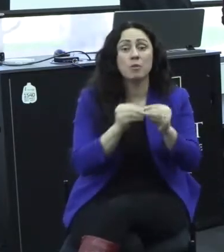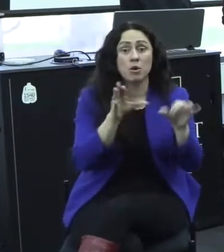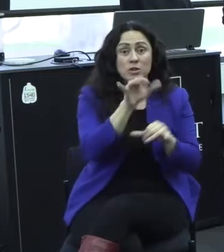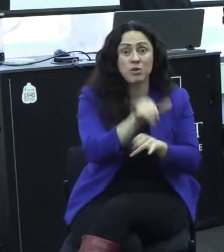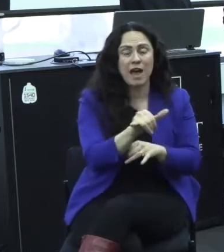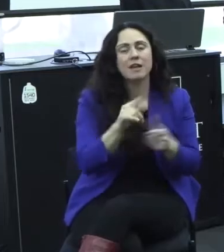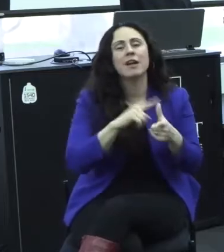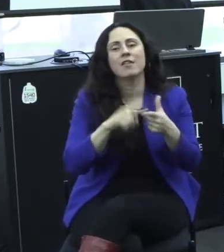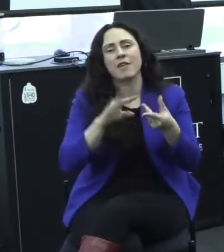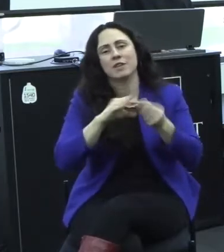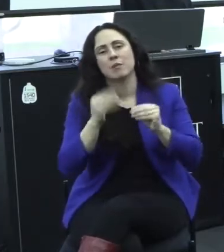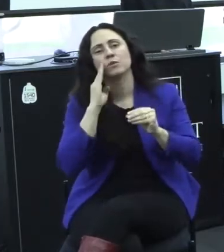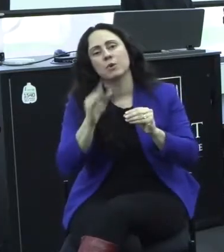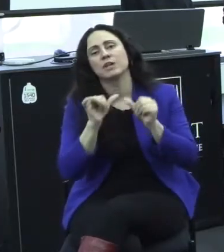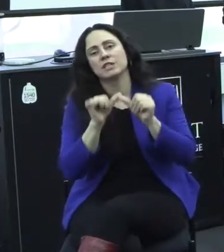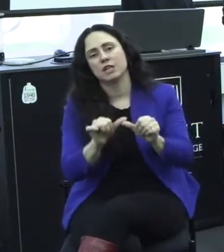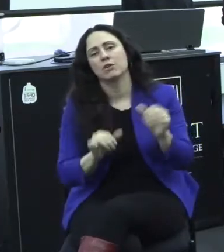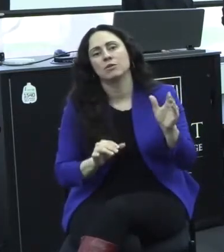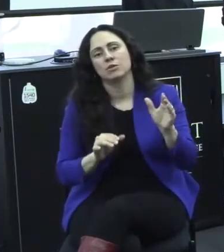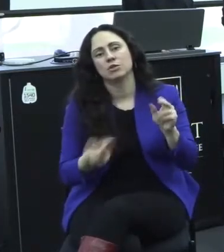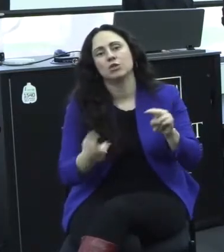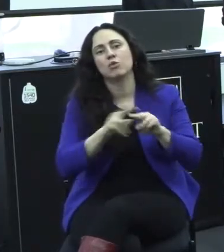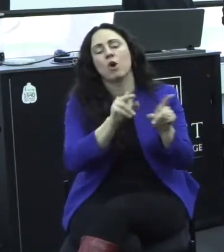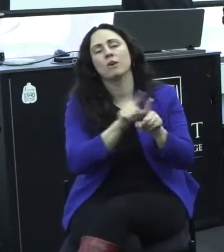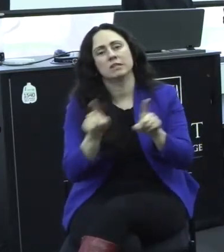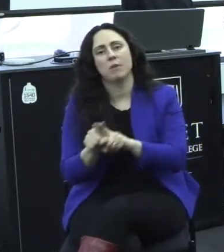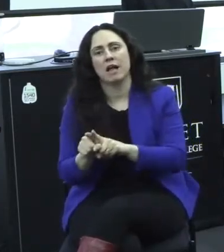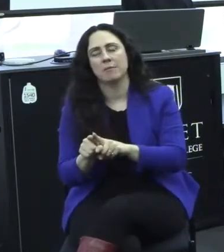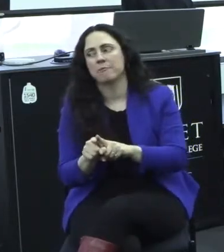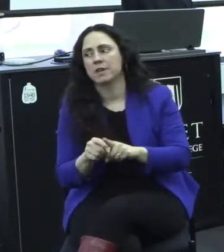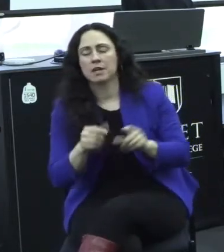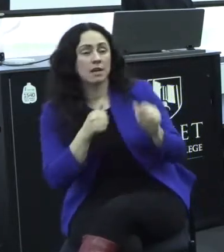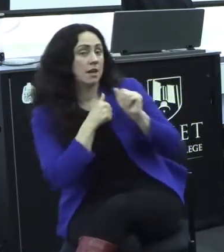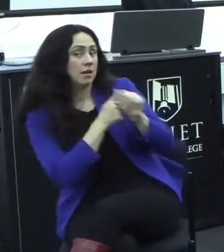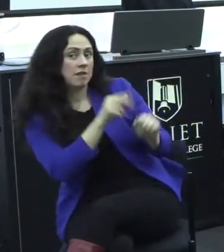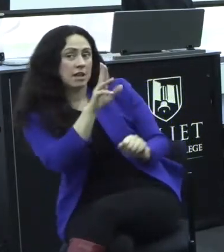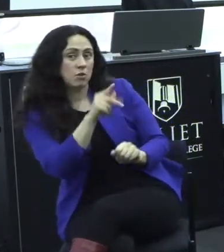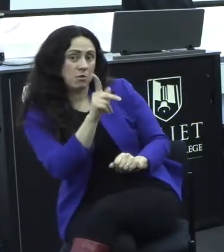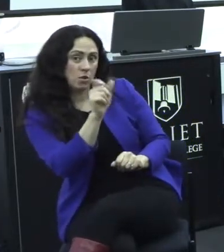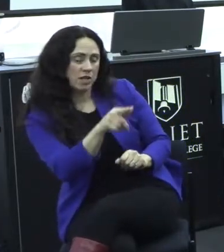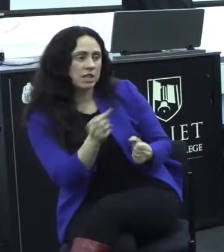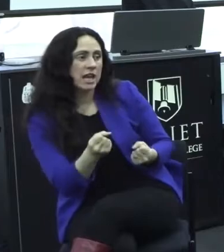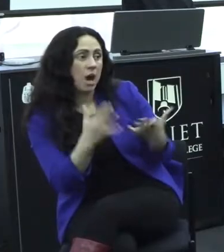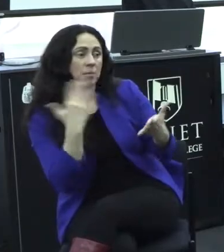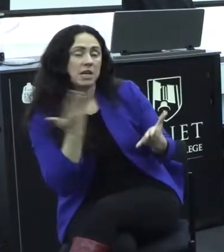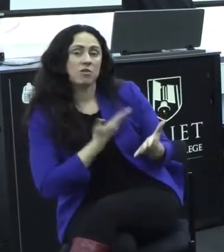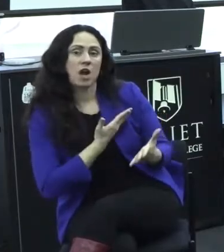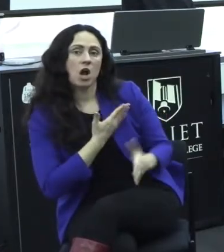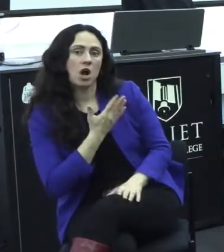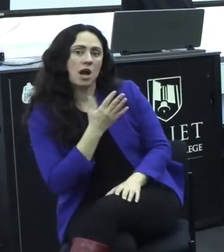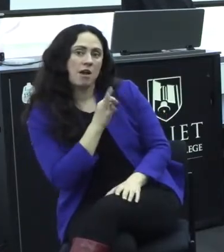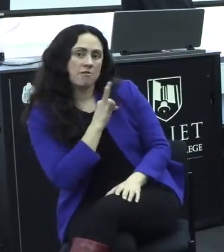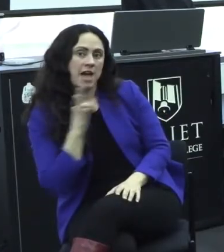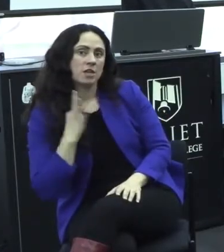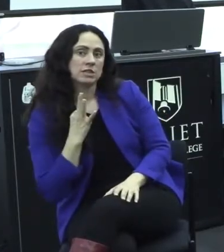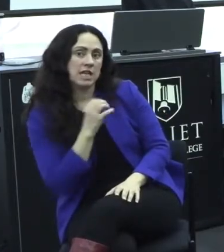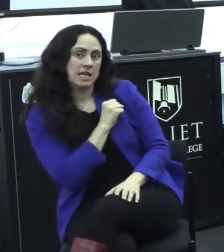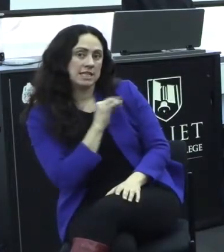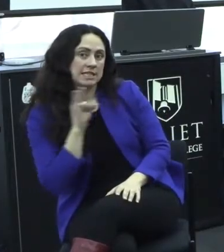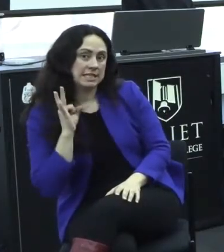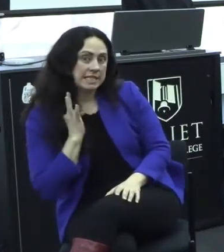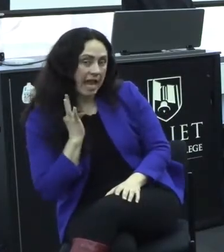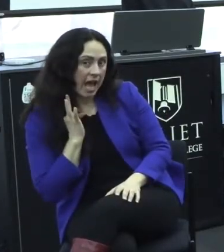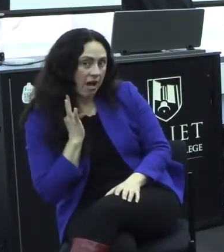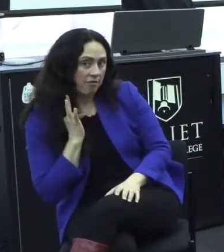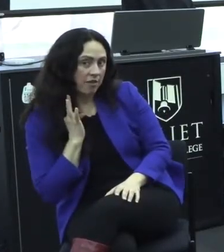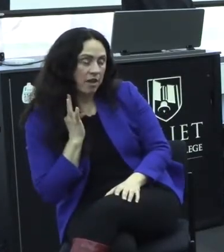numbers will continue to grow as well. And a follow-up question, how many of our faculty and staff are